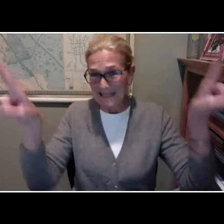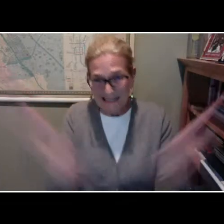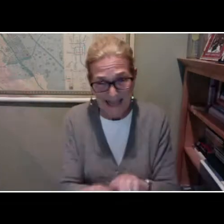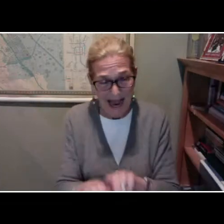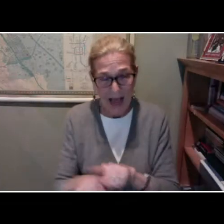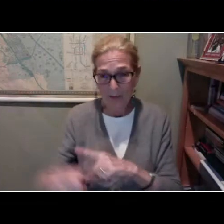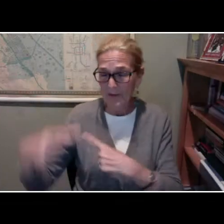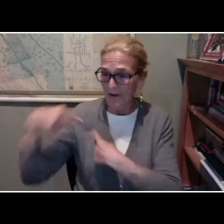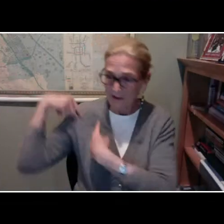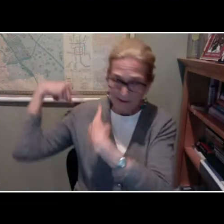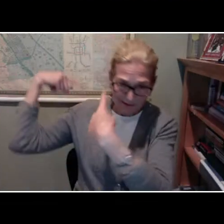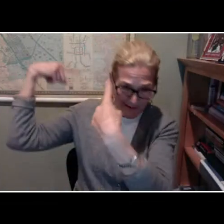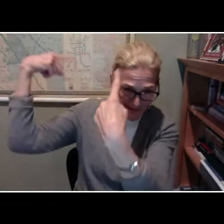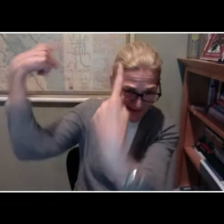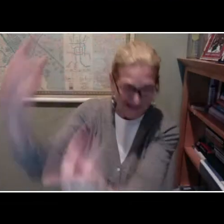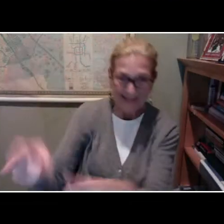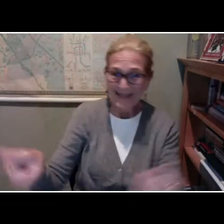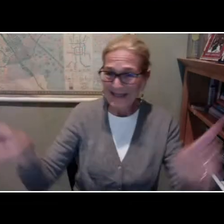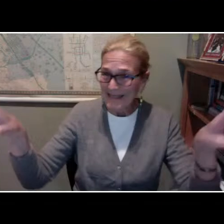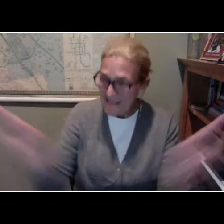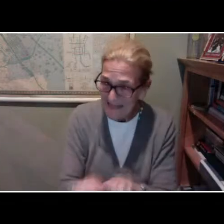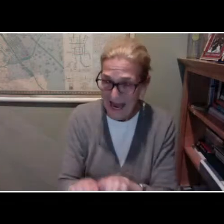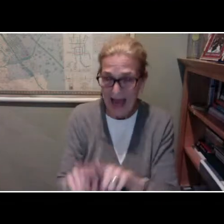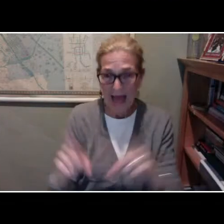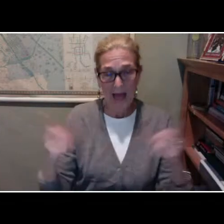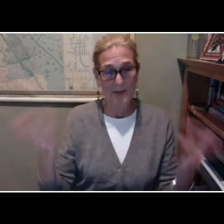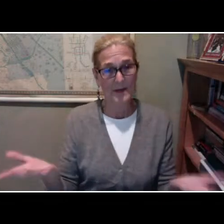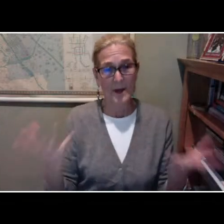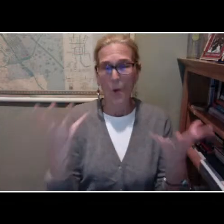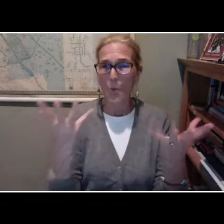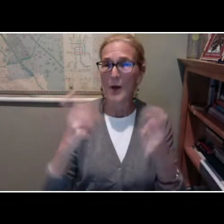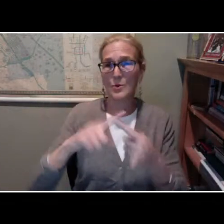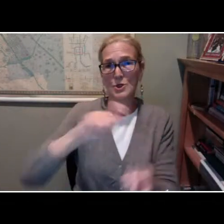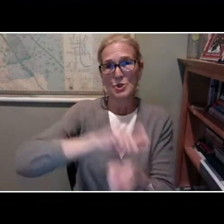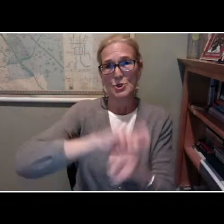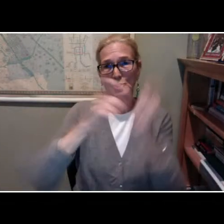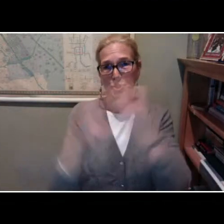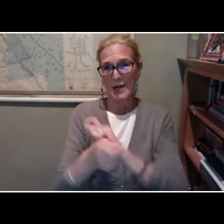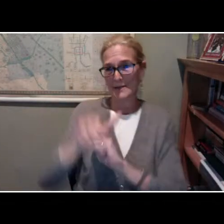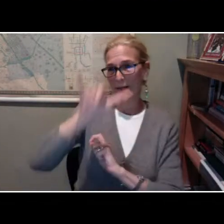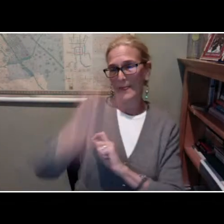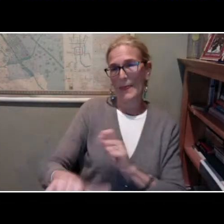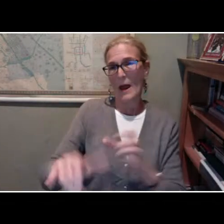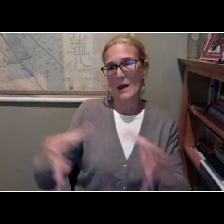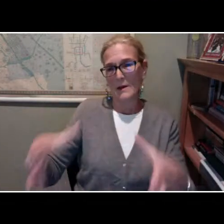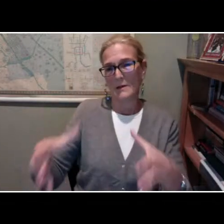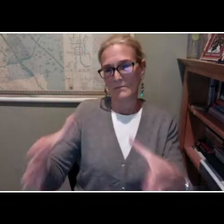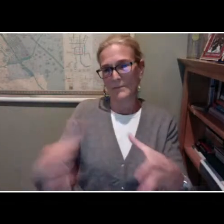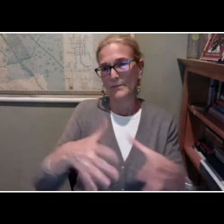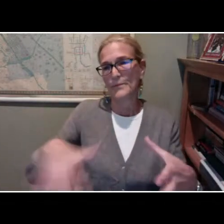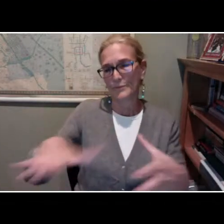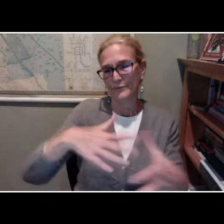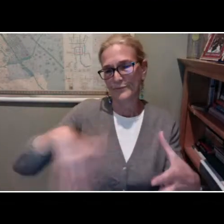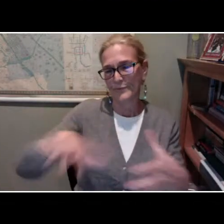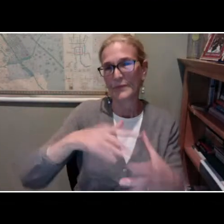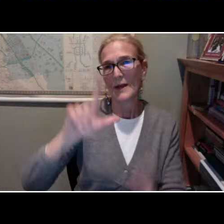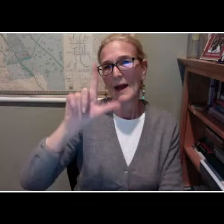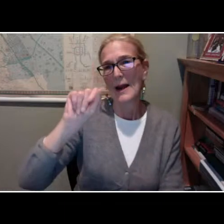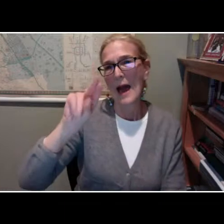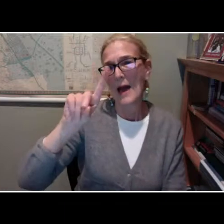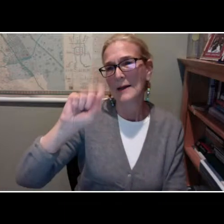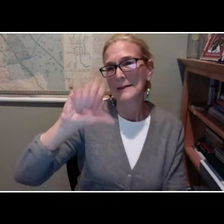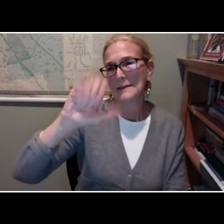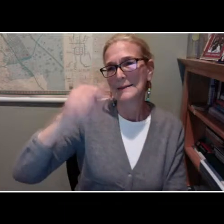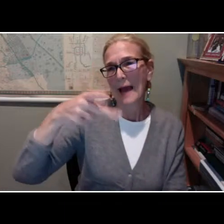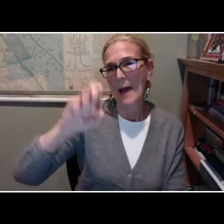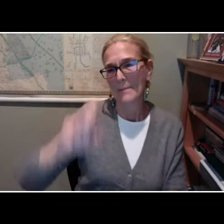and 15%. So we remained concerns about the same concerns that have always